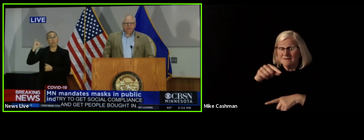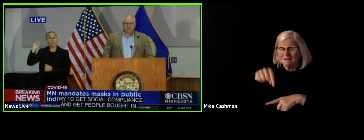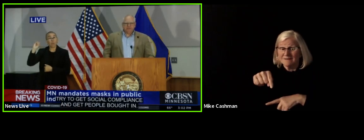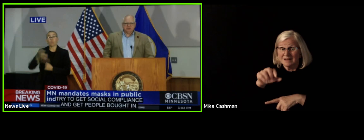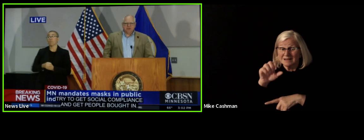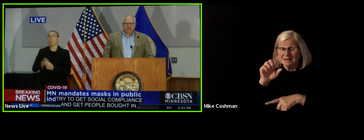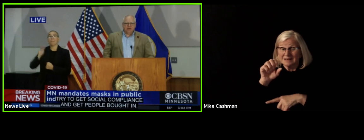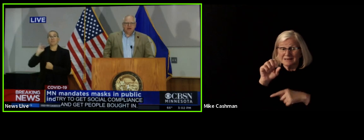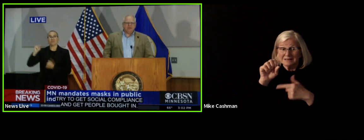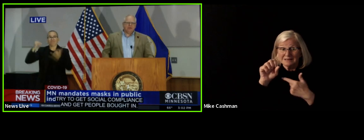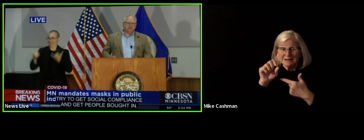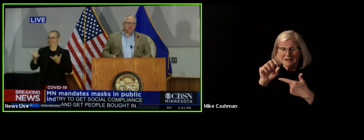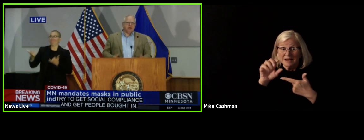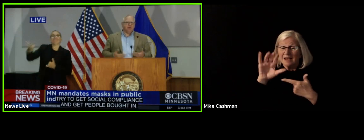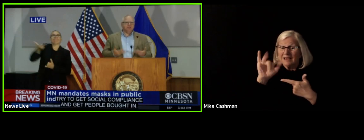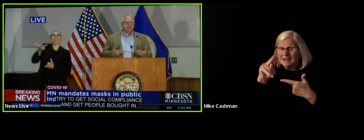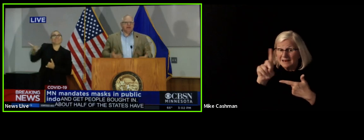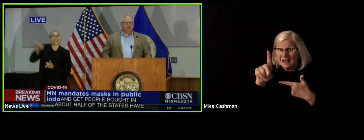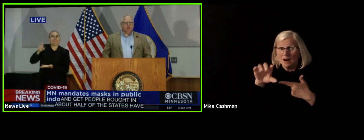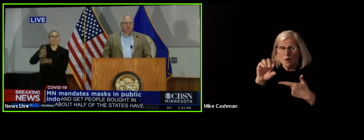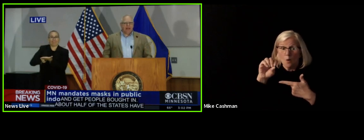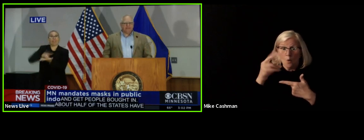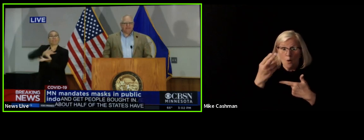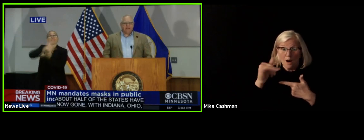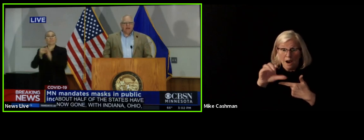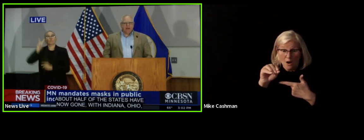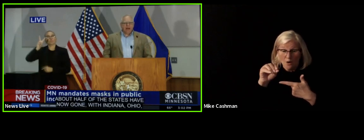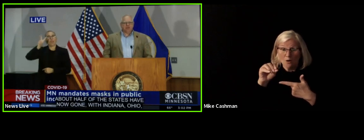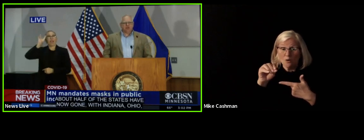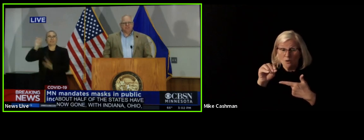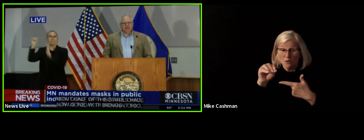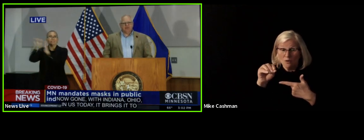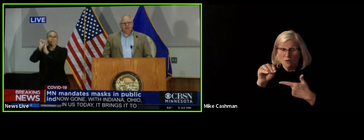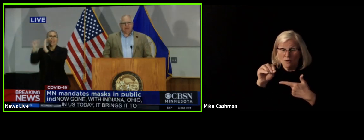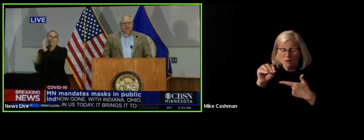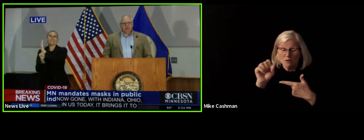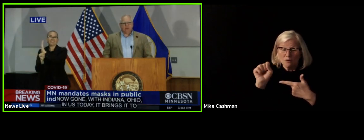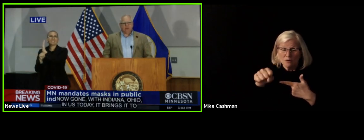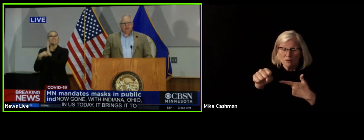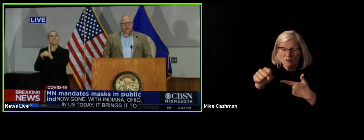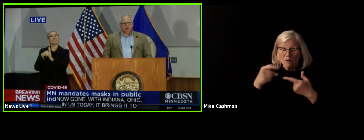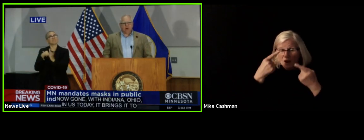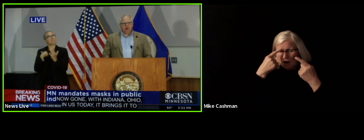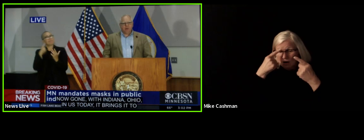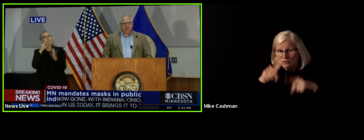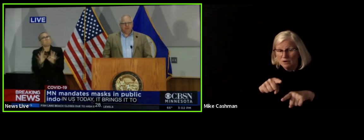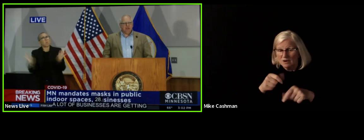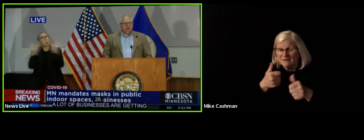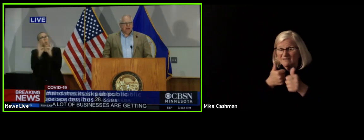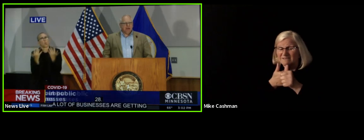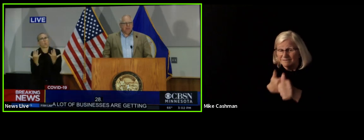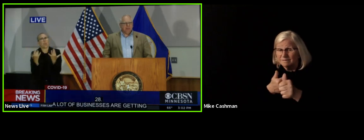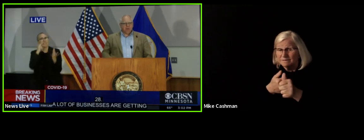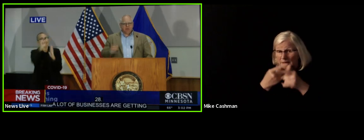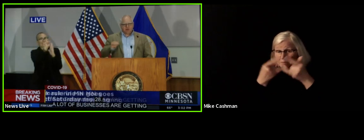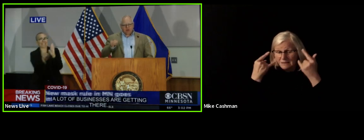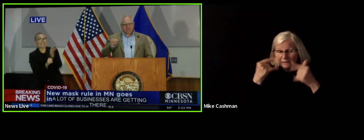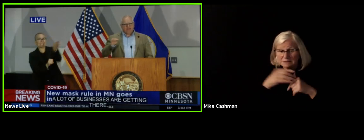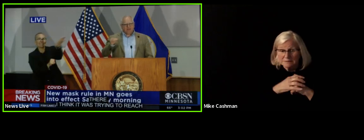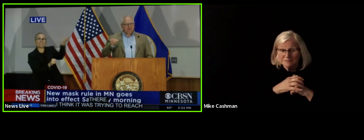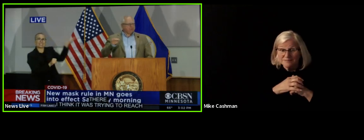lot of businesses are getting there. I think it was trying to reach that critical mass. I was nervous every day when they would report our numbers that we